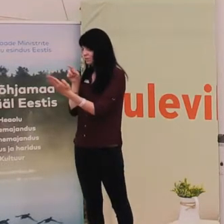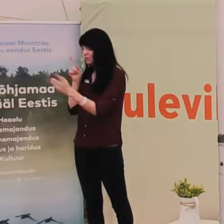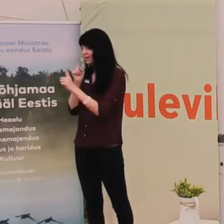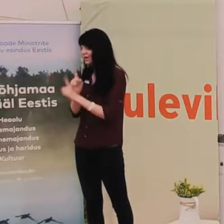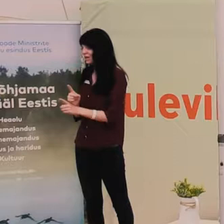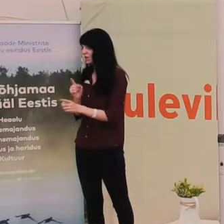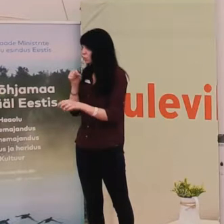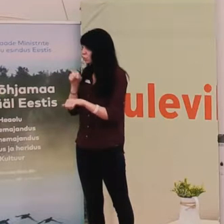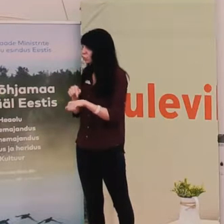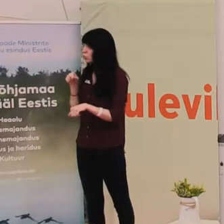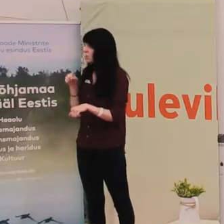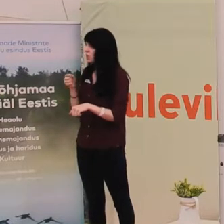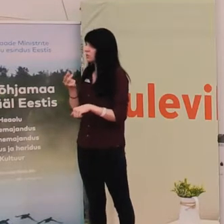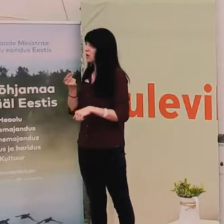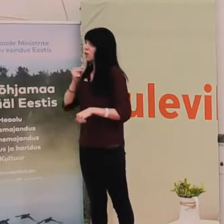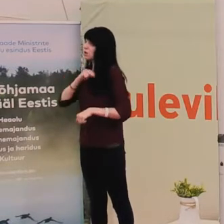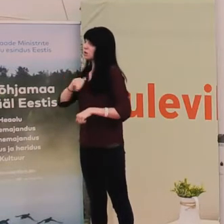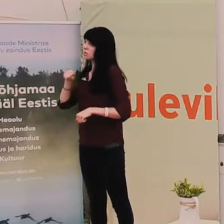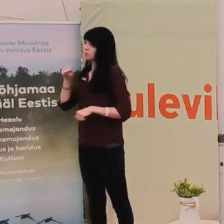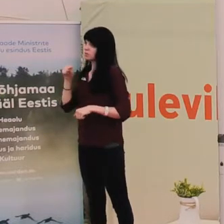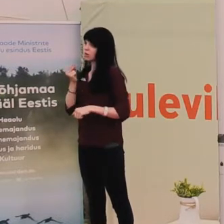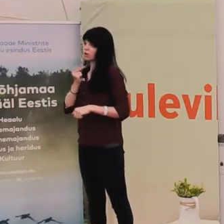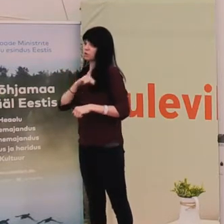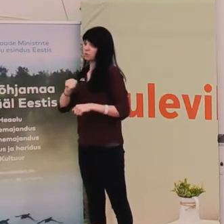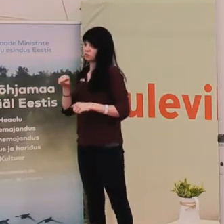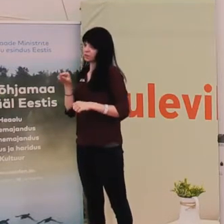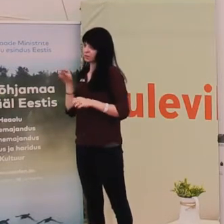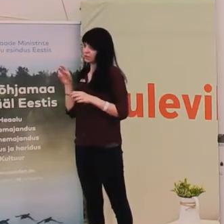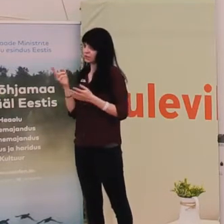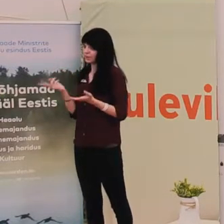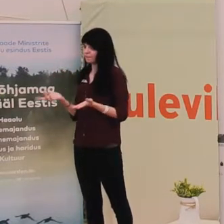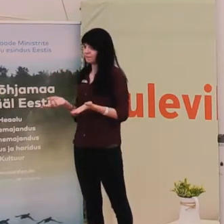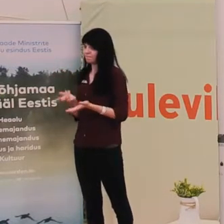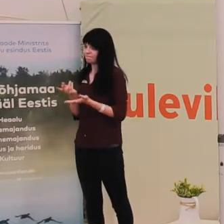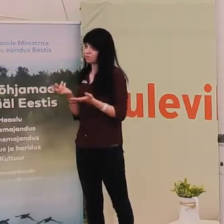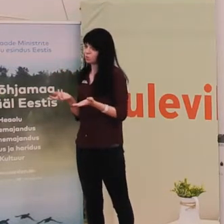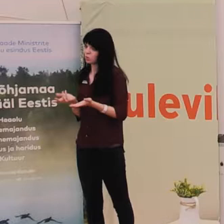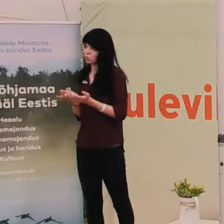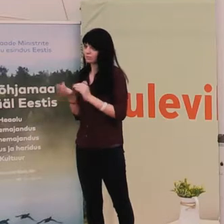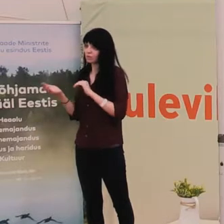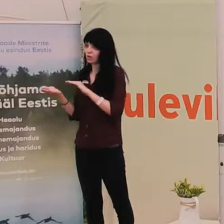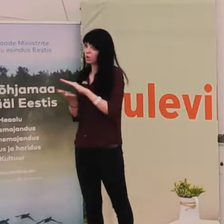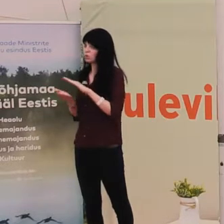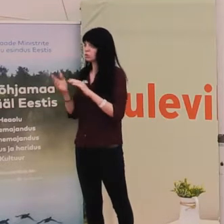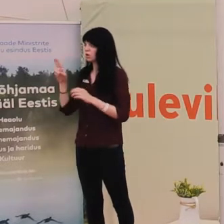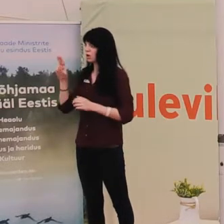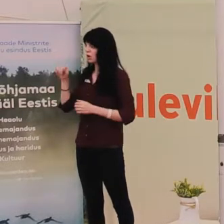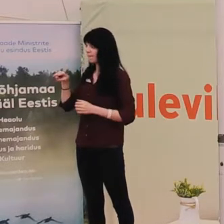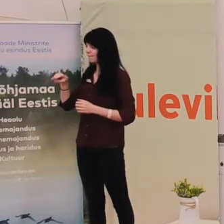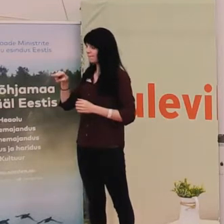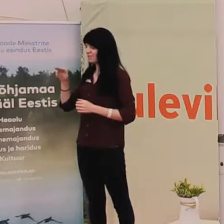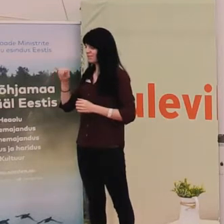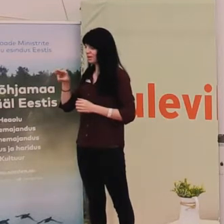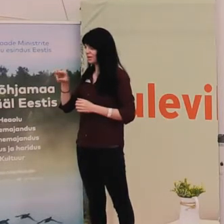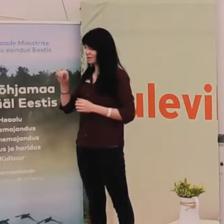The root cause of consumerism is, of course, the capitalist economic model that has proven to